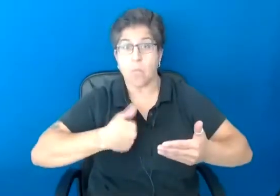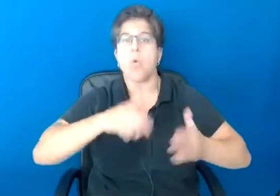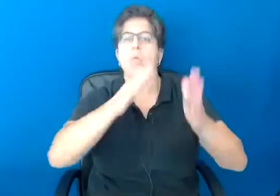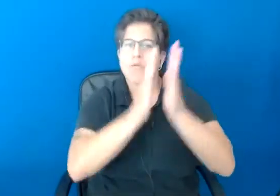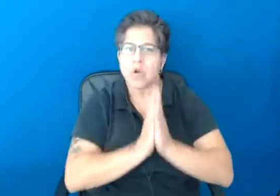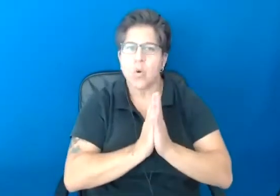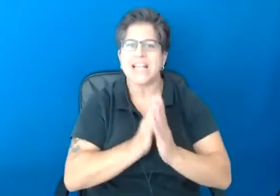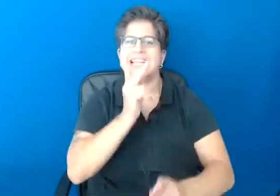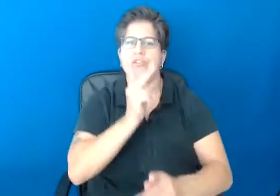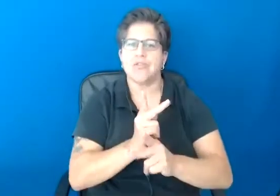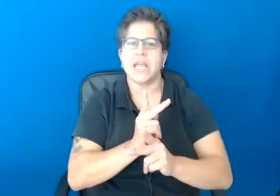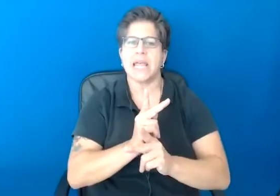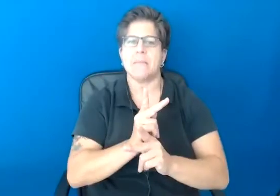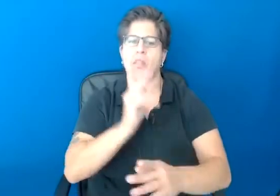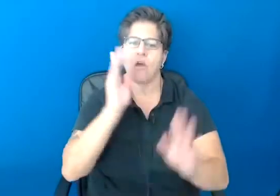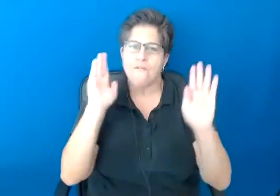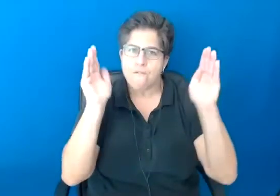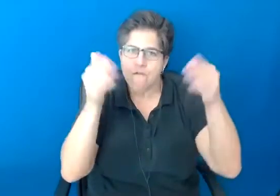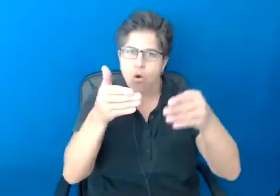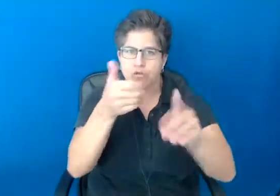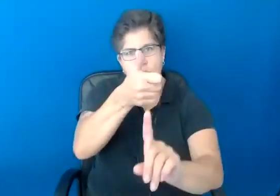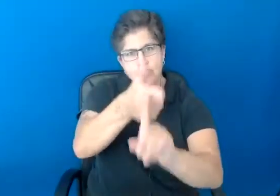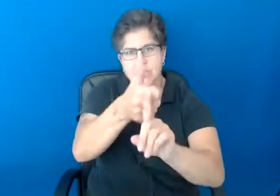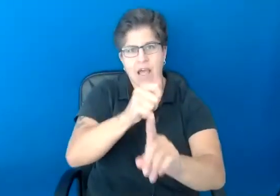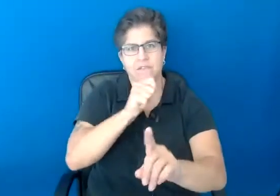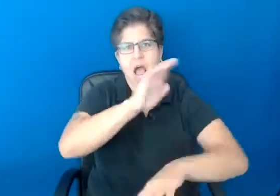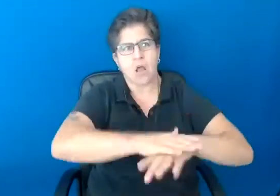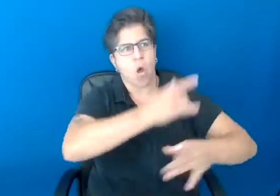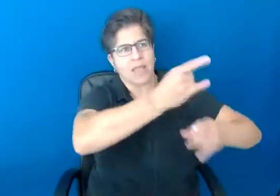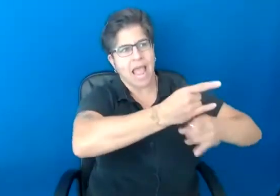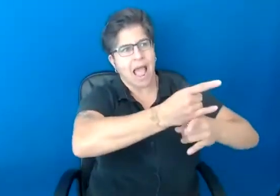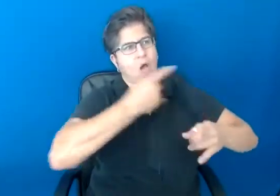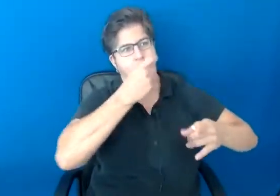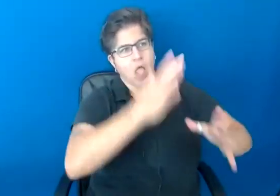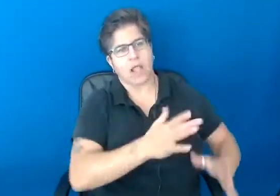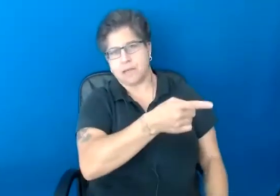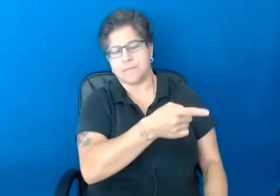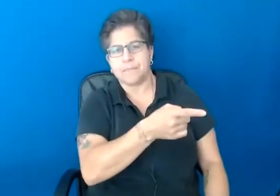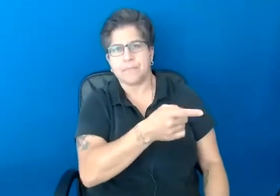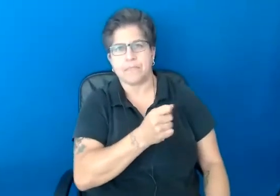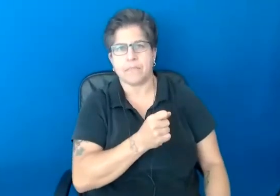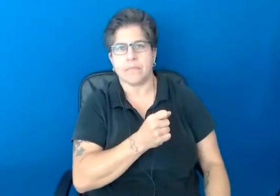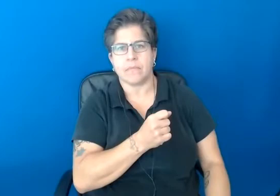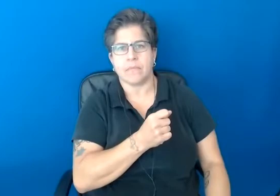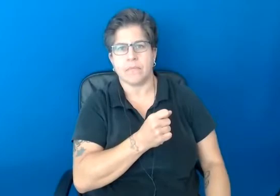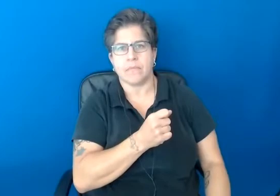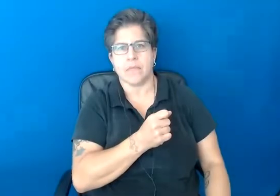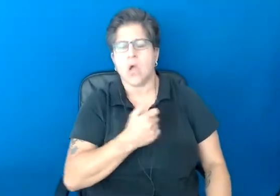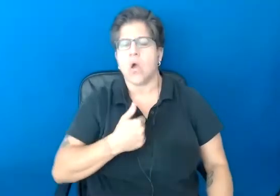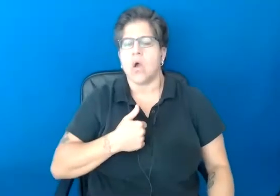When we started to get an influx some years ago of a lot of AAs, not just AAs, but people from other 12-step programs.